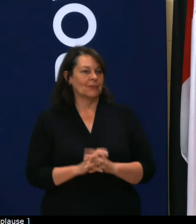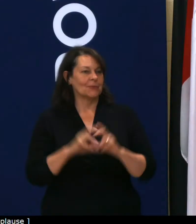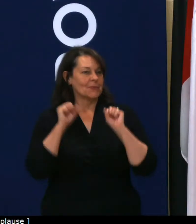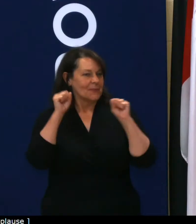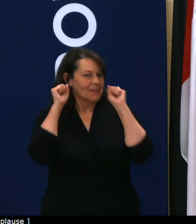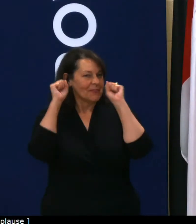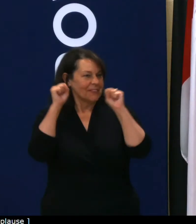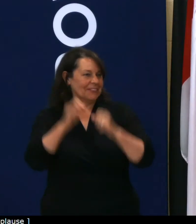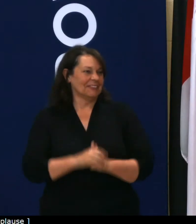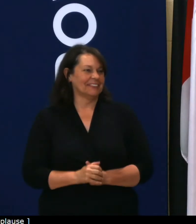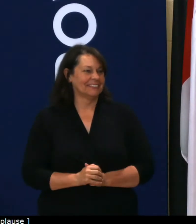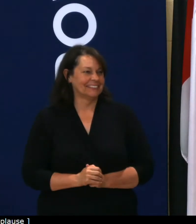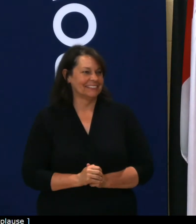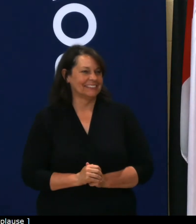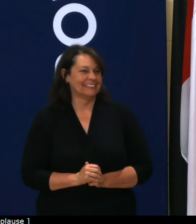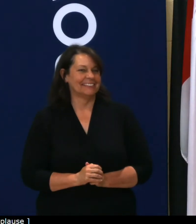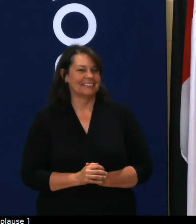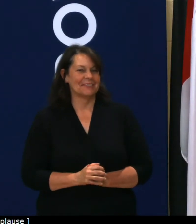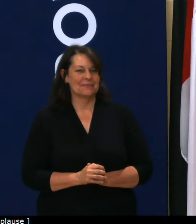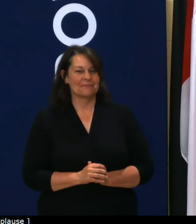Woo!